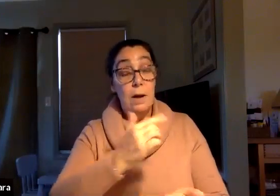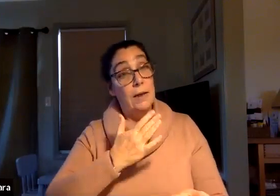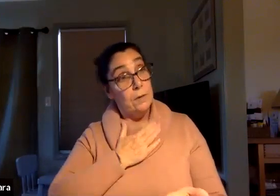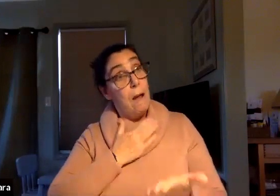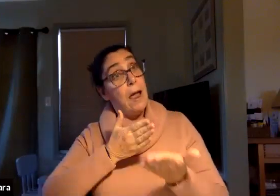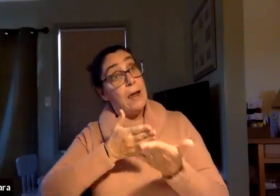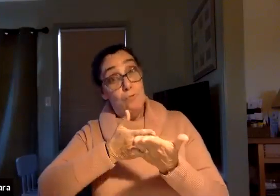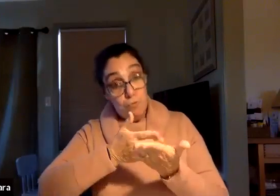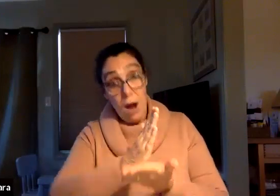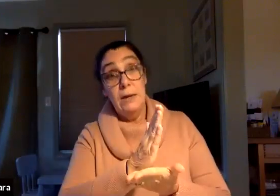It's my right